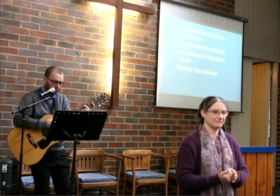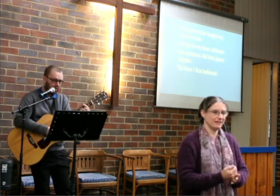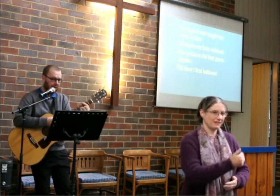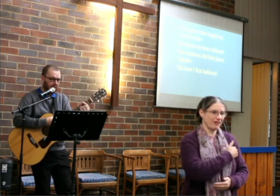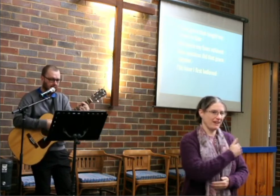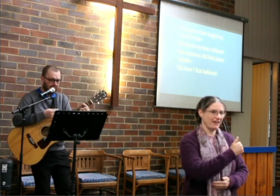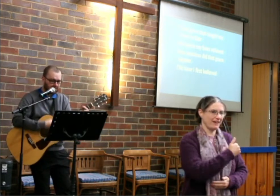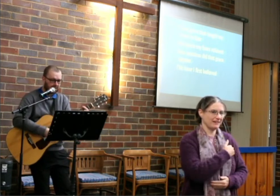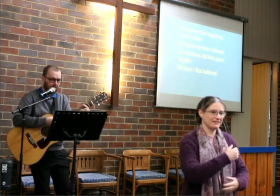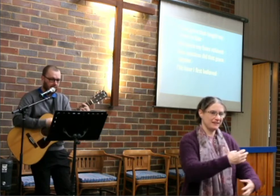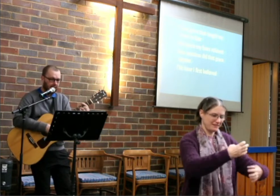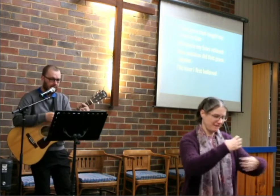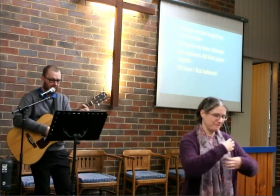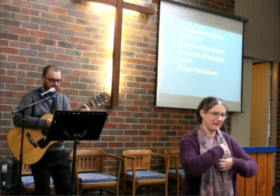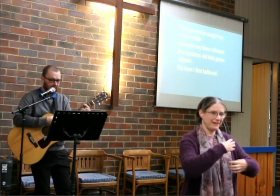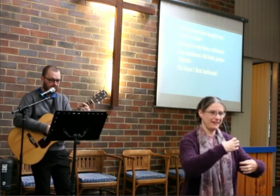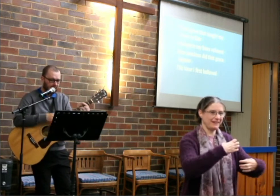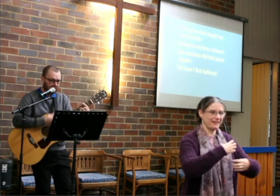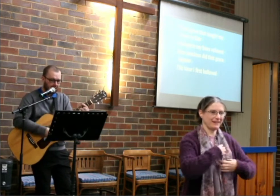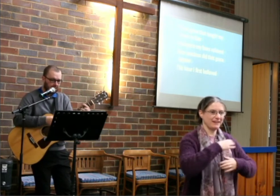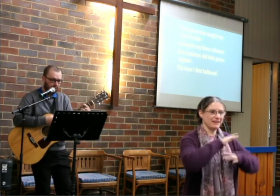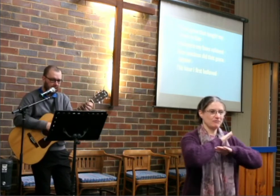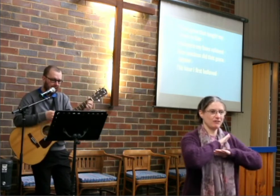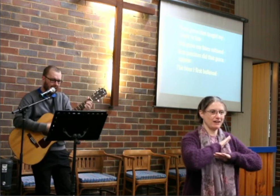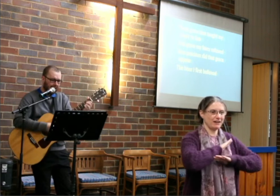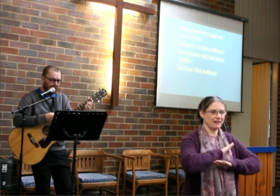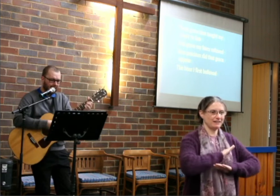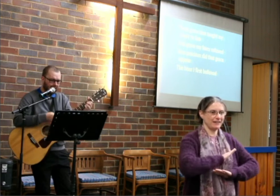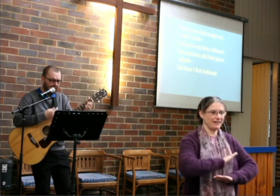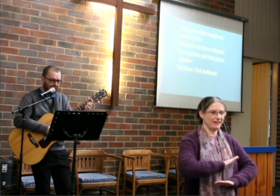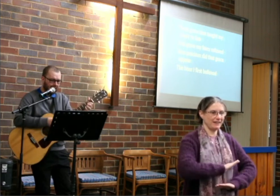and grace my fears